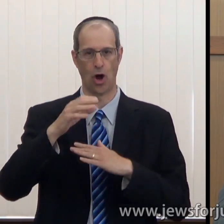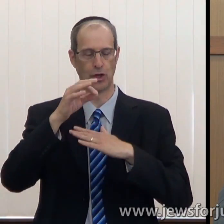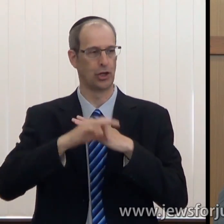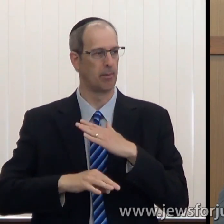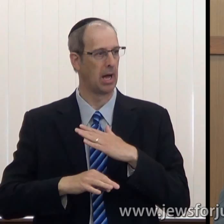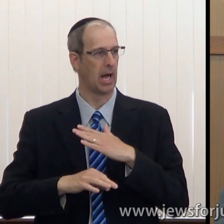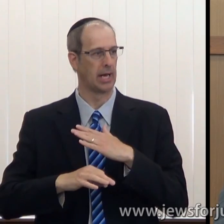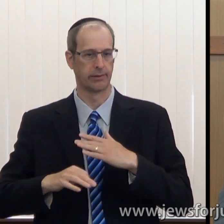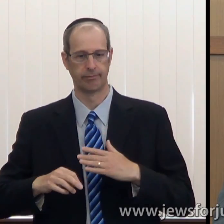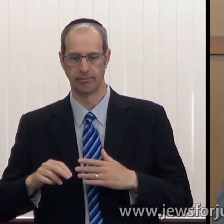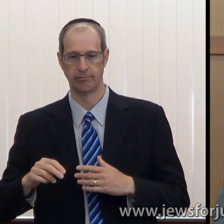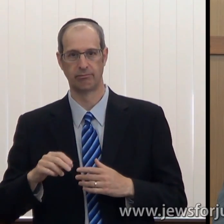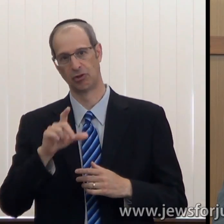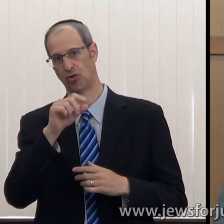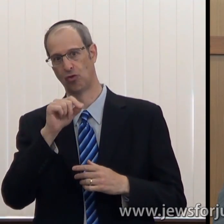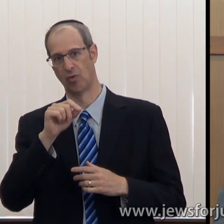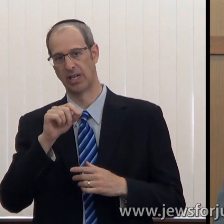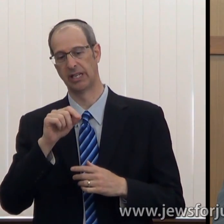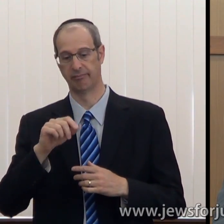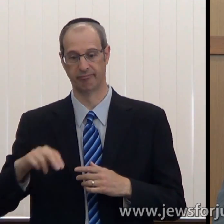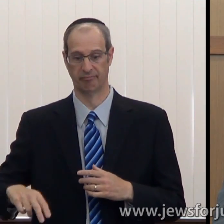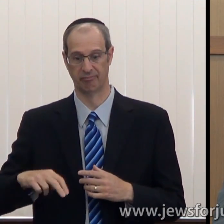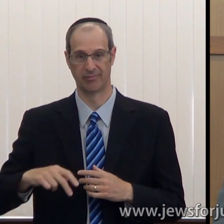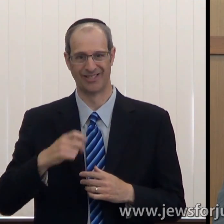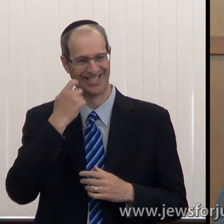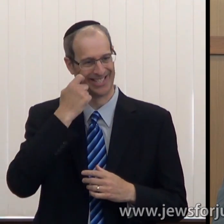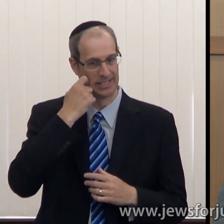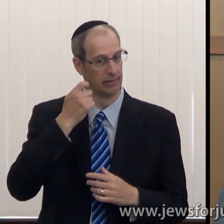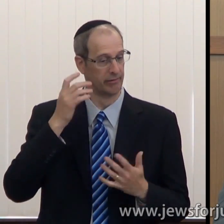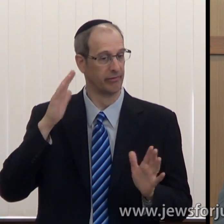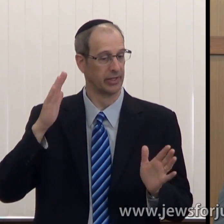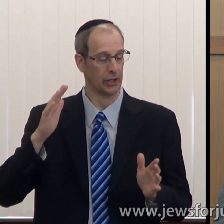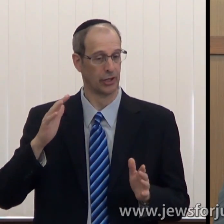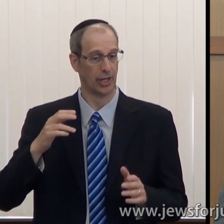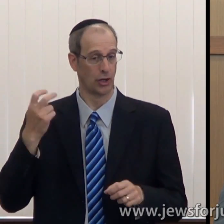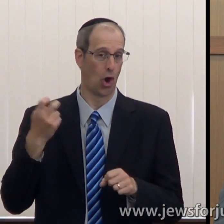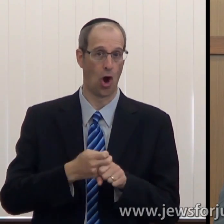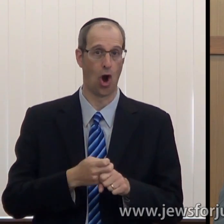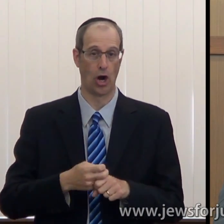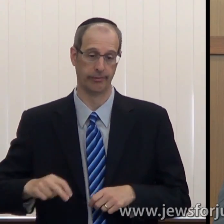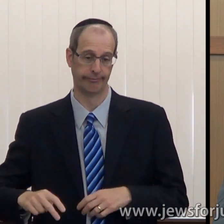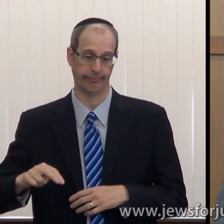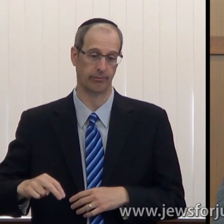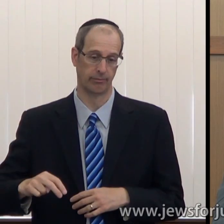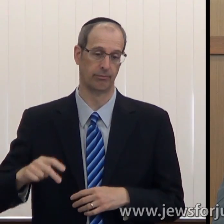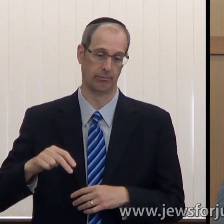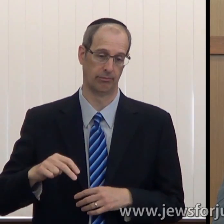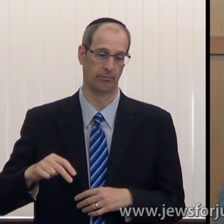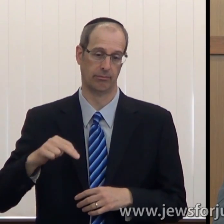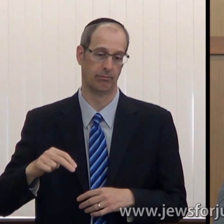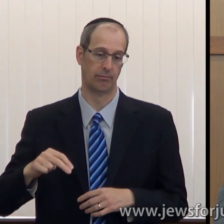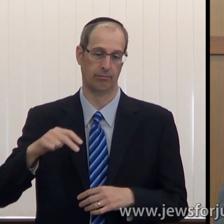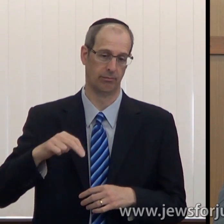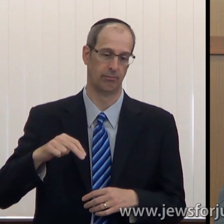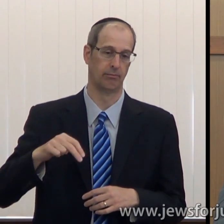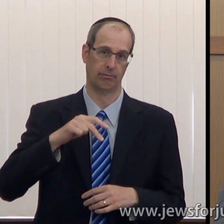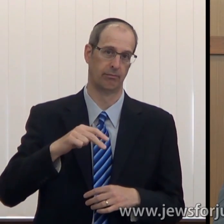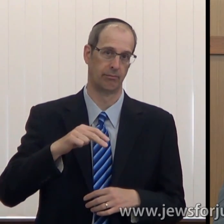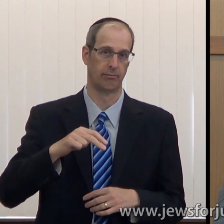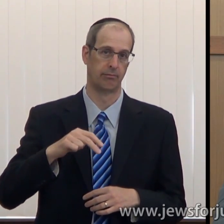walking 20 flights of steps, I did it recently, it's hard. It's hard to walk that many flights of